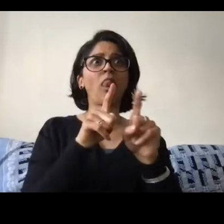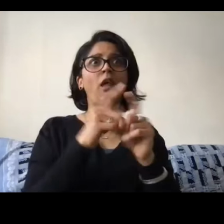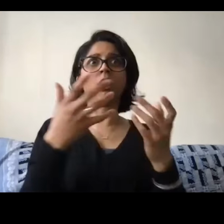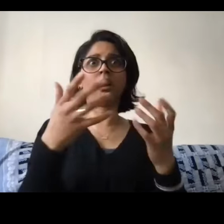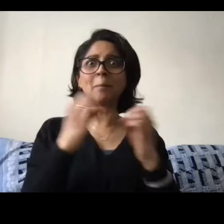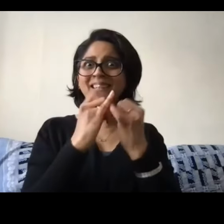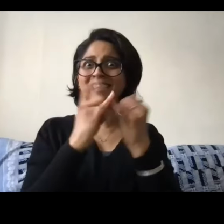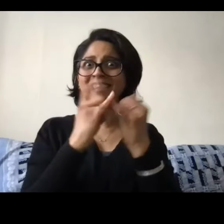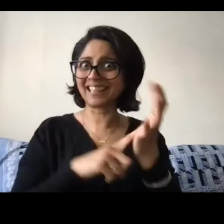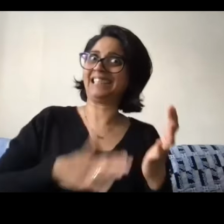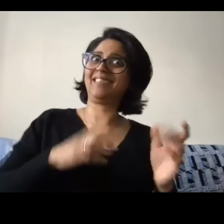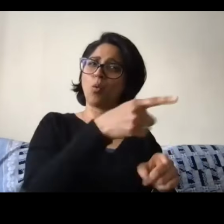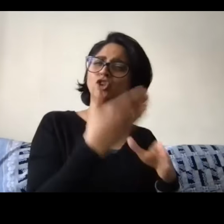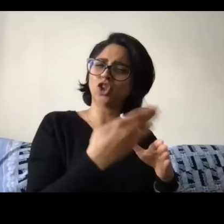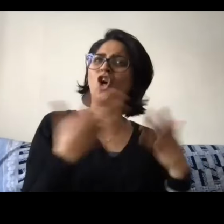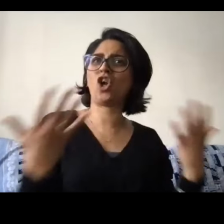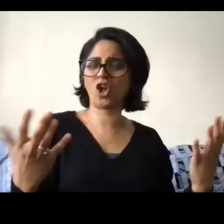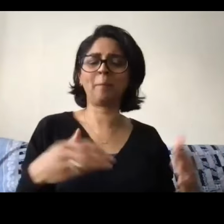qualifications, English language,